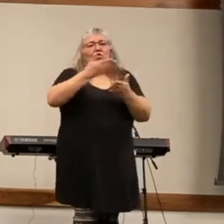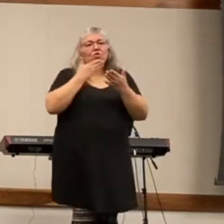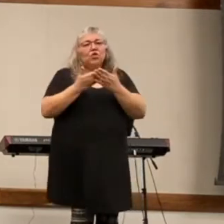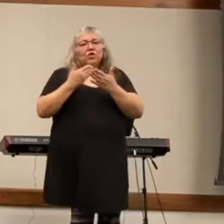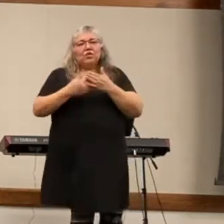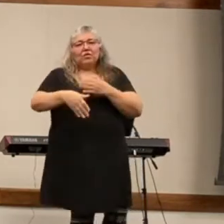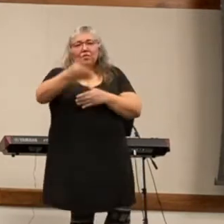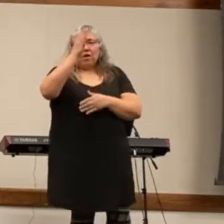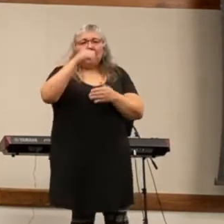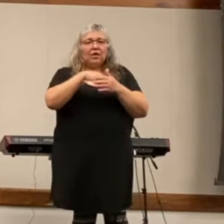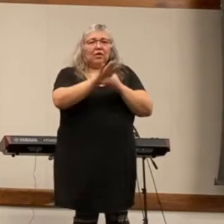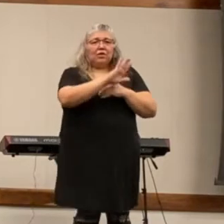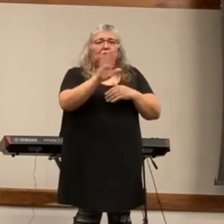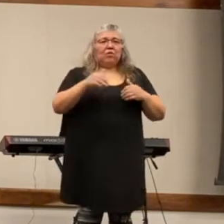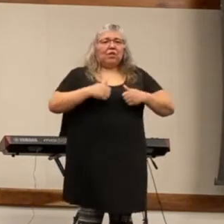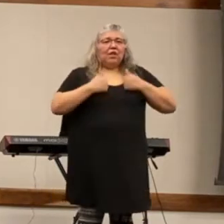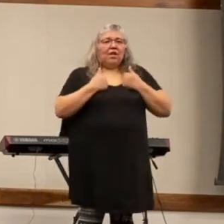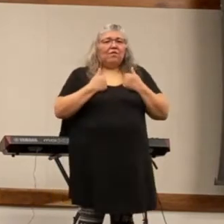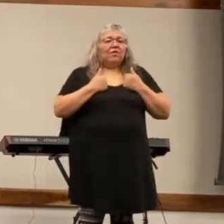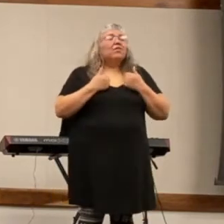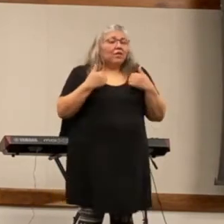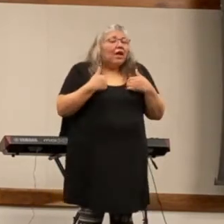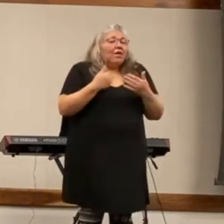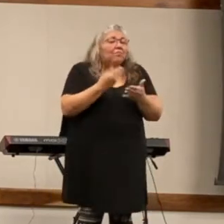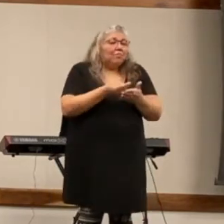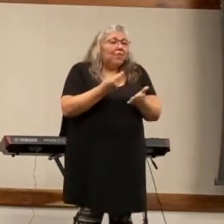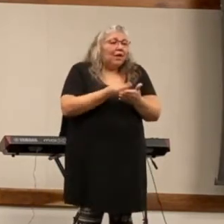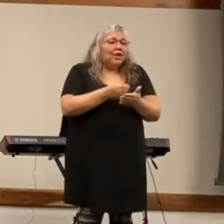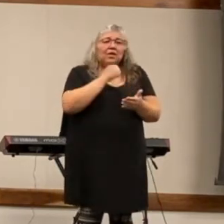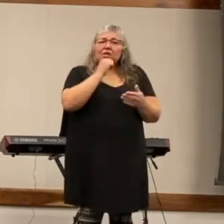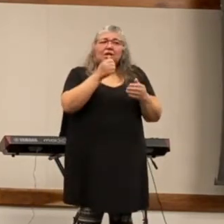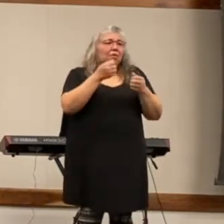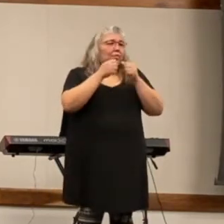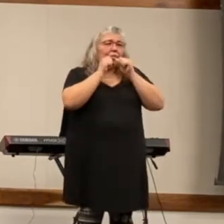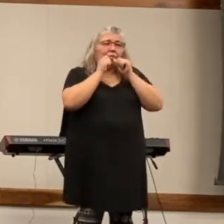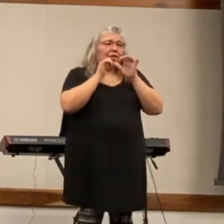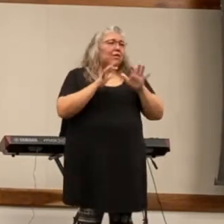life. Listen, you can have money and not be blessed.